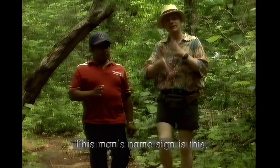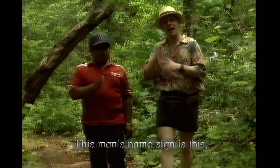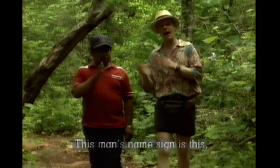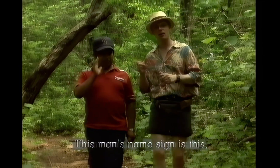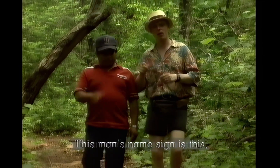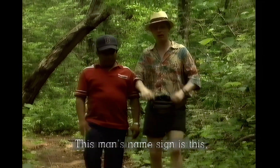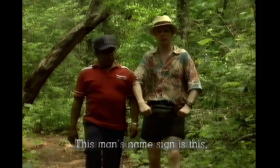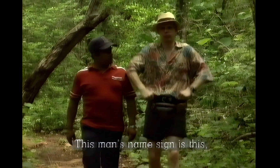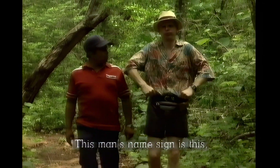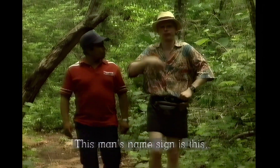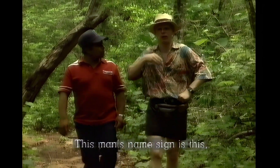Now this man's name sign is this.